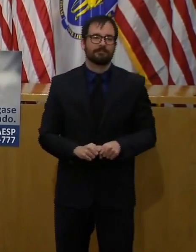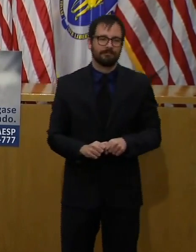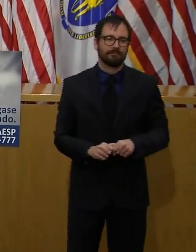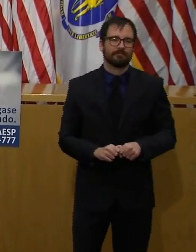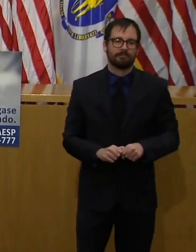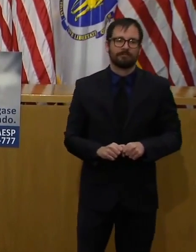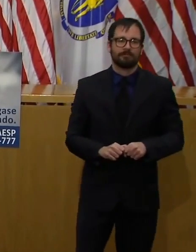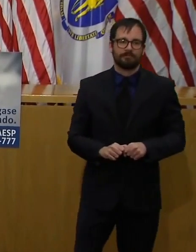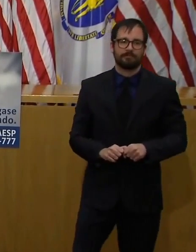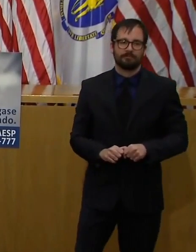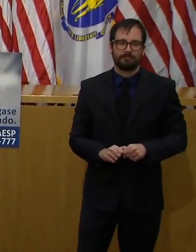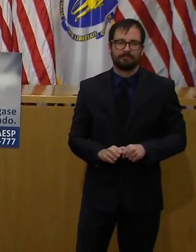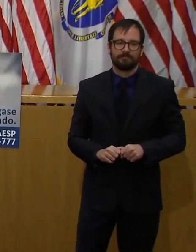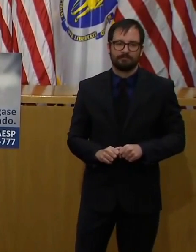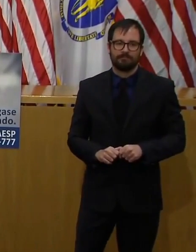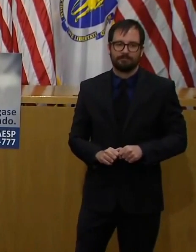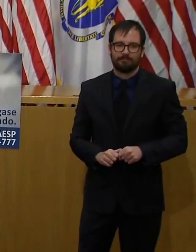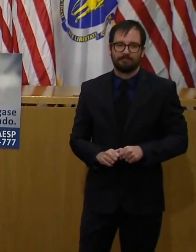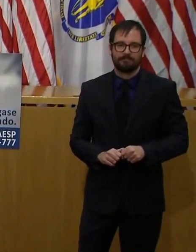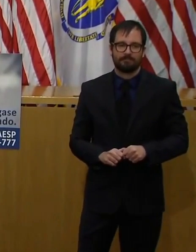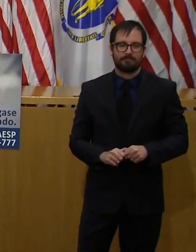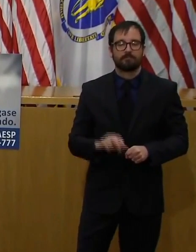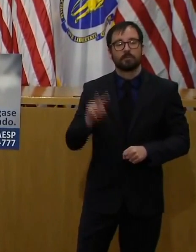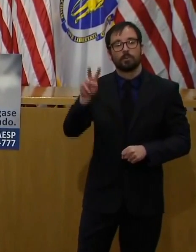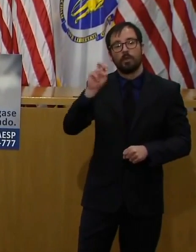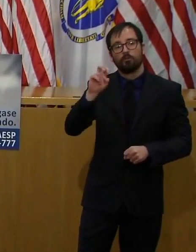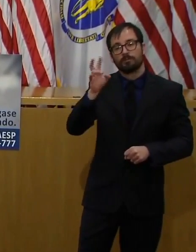on, 279 facilities, which was